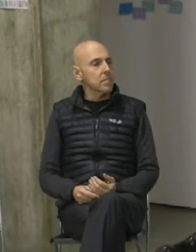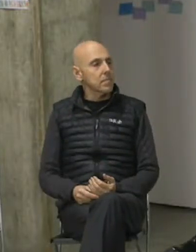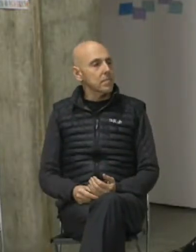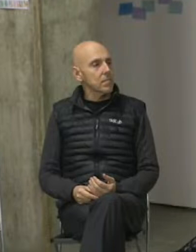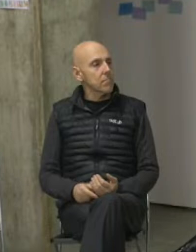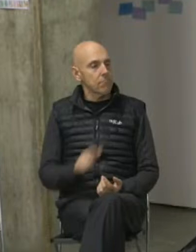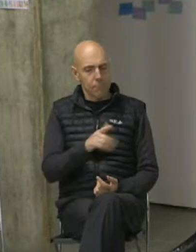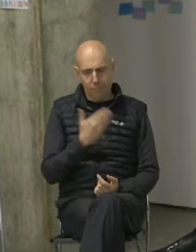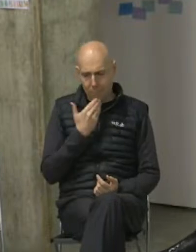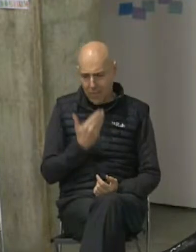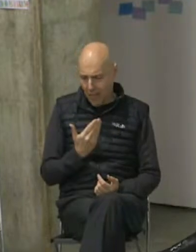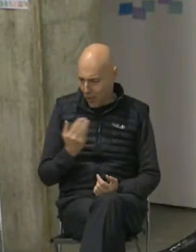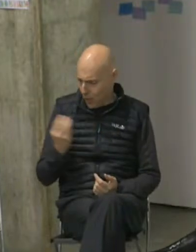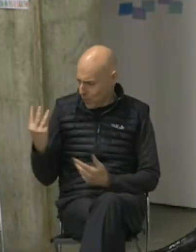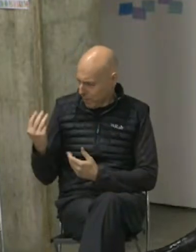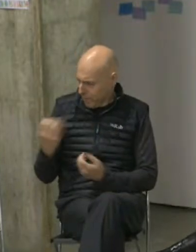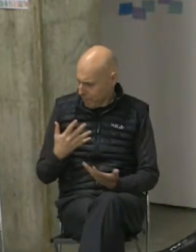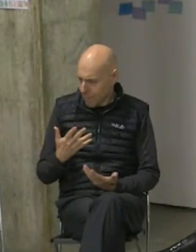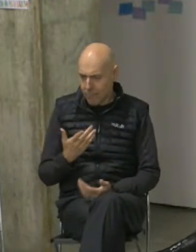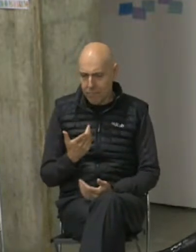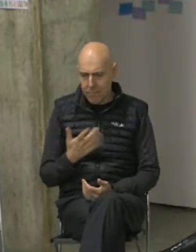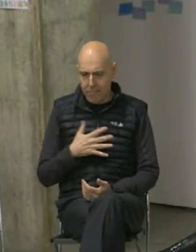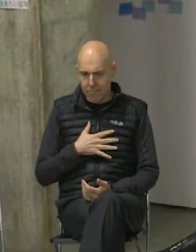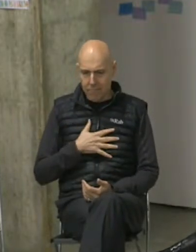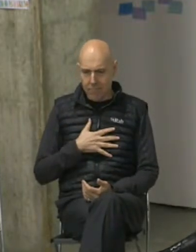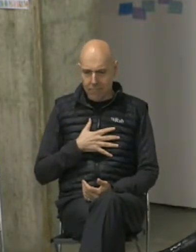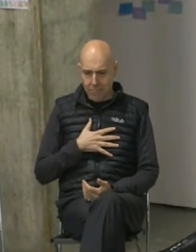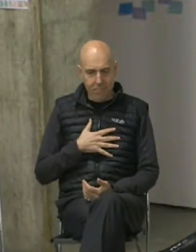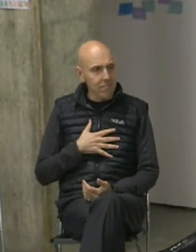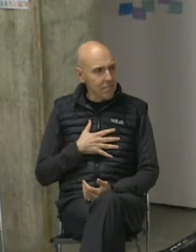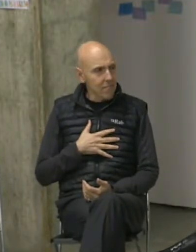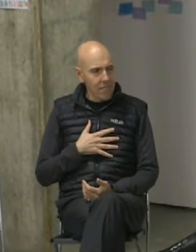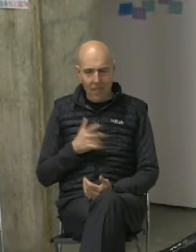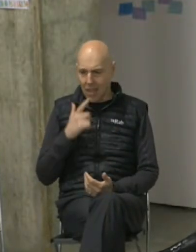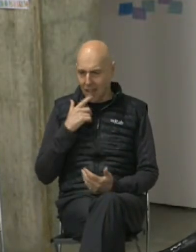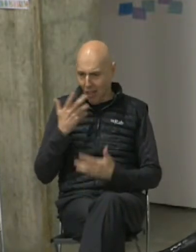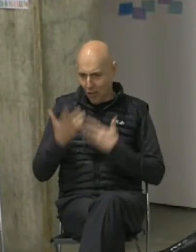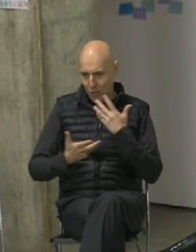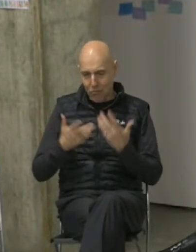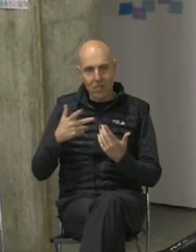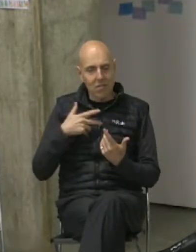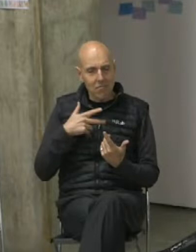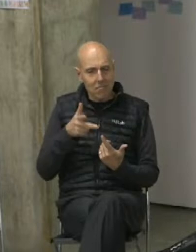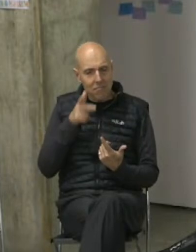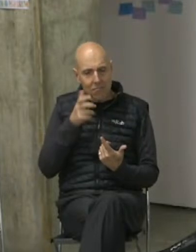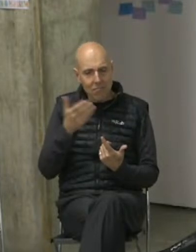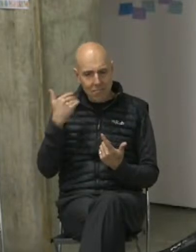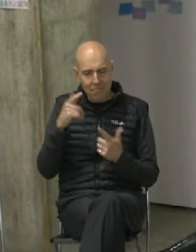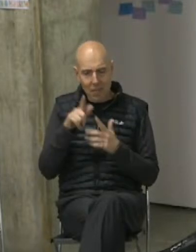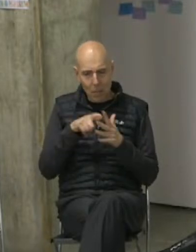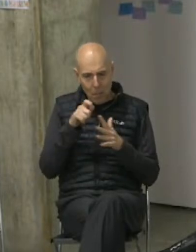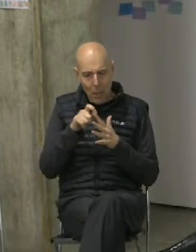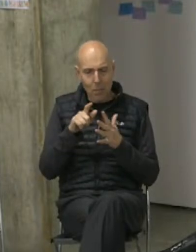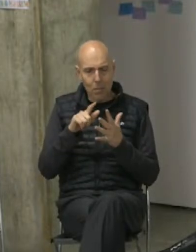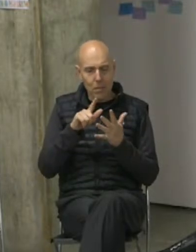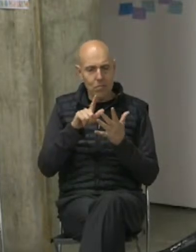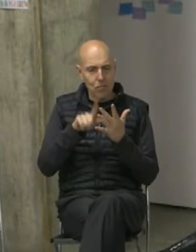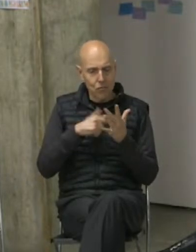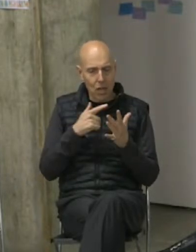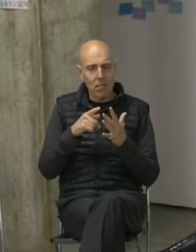Thank you all so much. I feel from hearing some of these stories that I know Pip and Jack and Shani, and it's